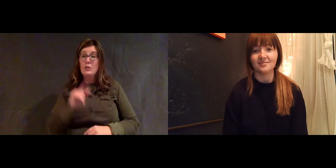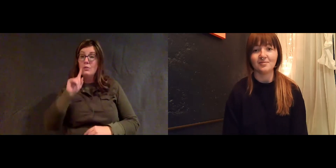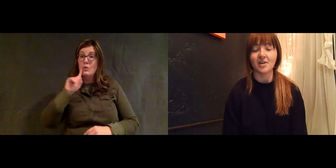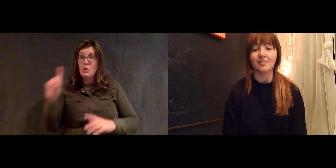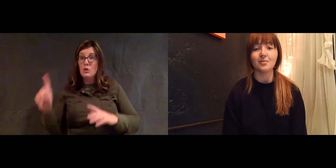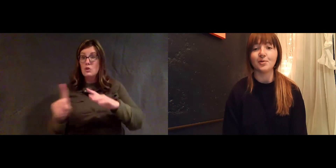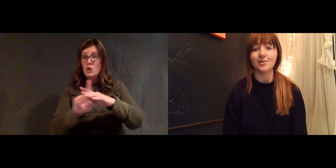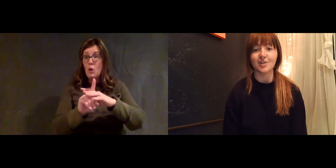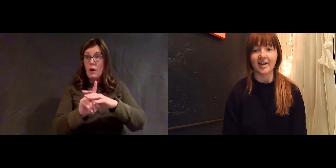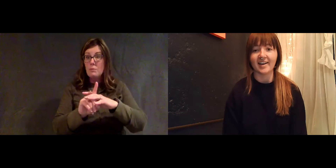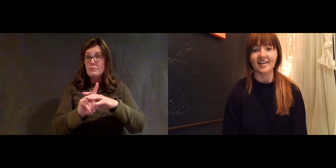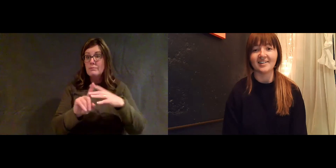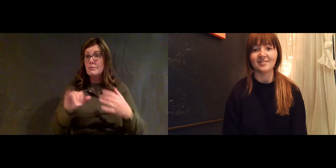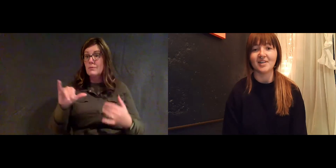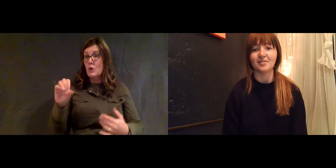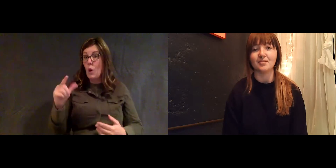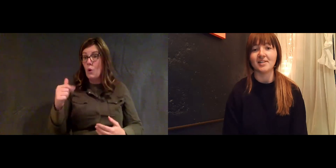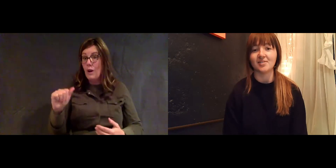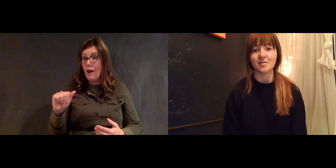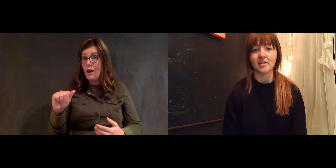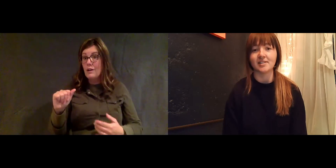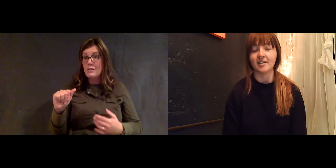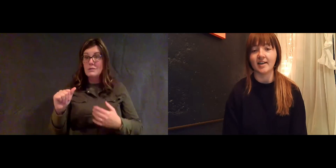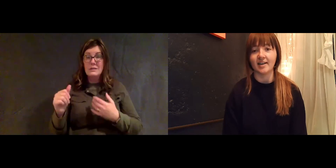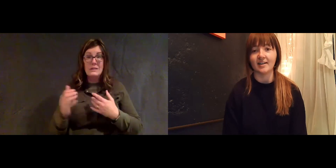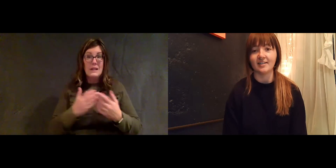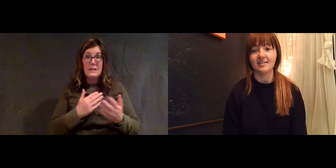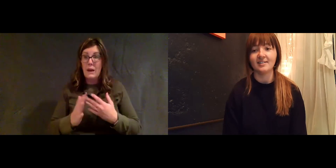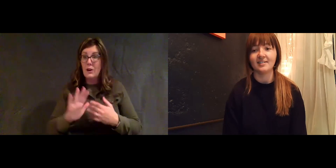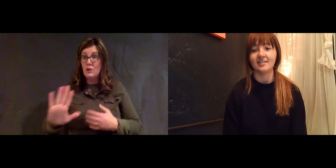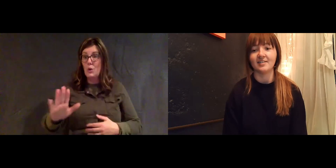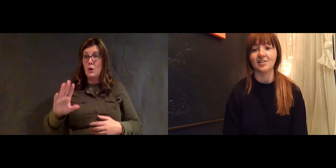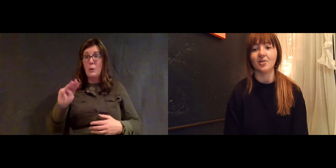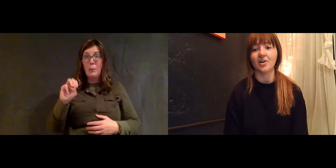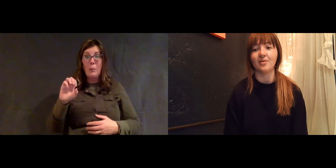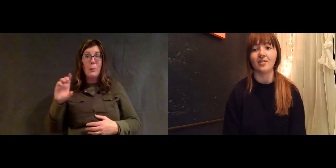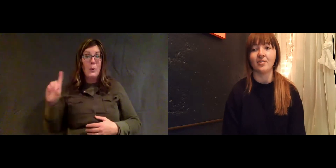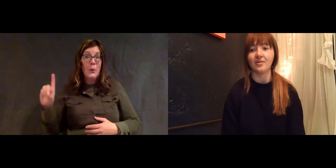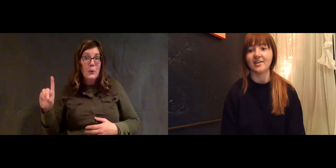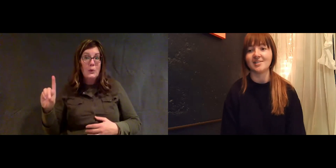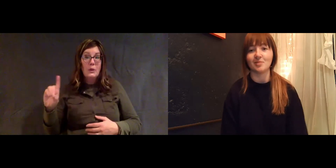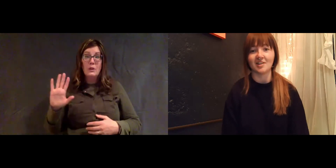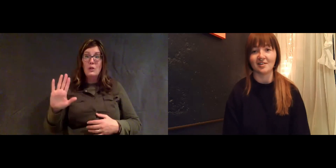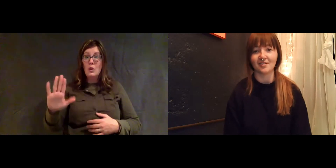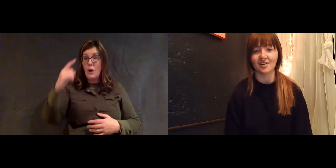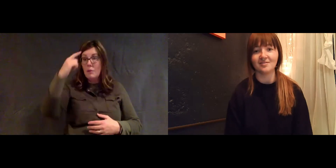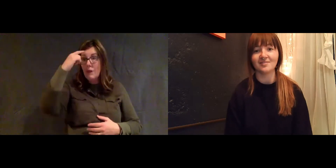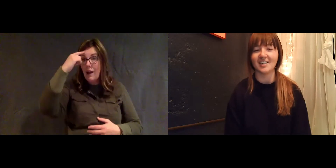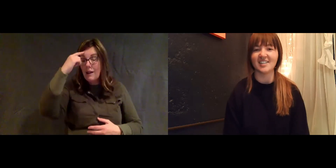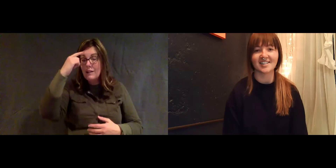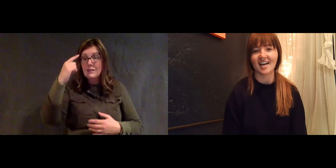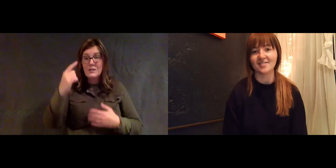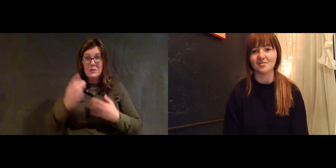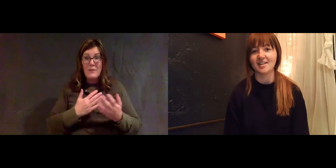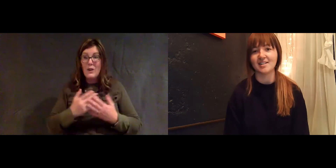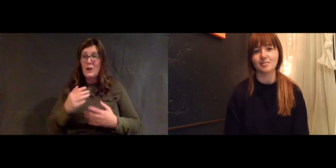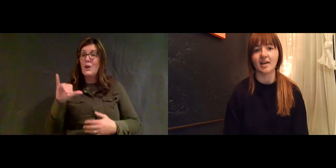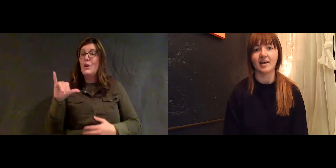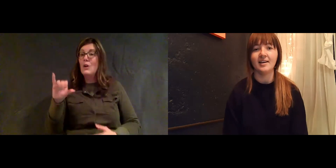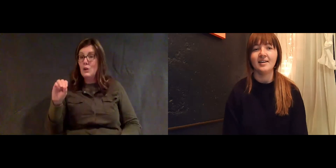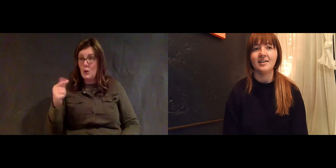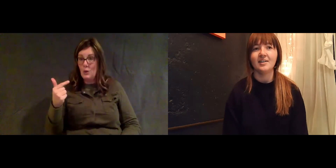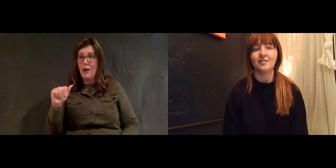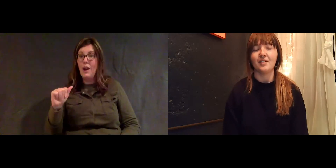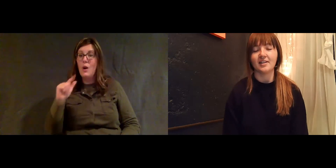to. Whatever mood you're in, whatever mental space you're in, the yoga will always be there for you. And it doesn't have to be this